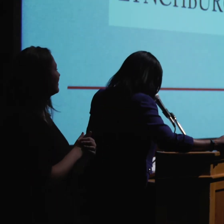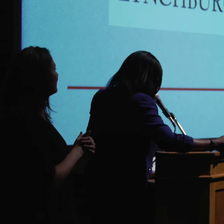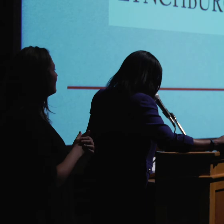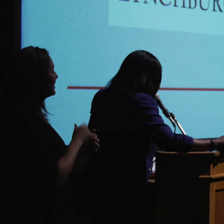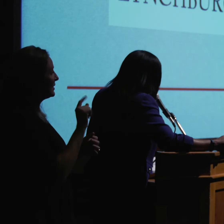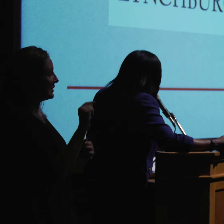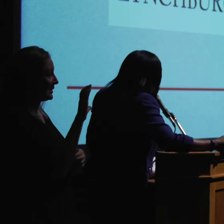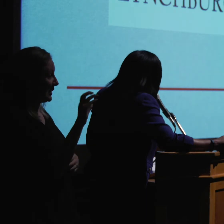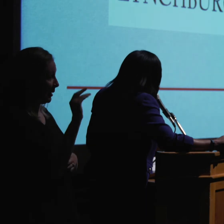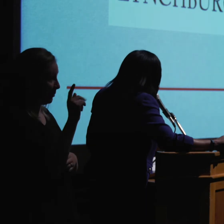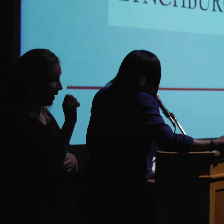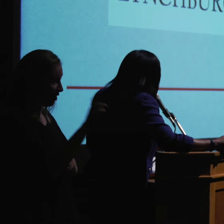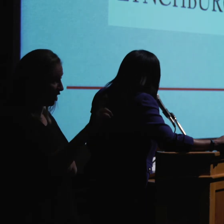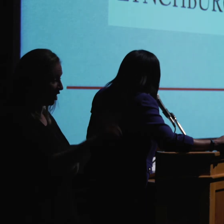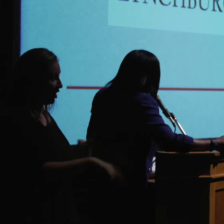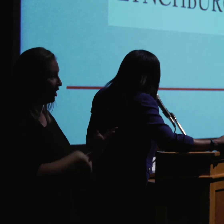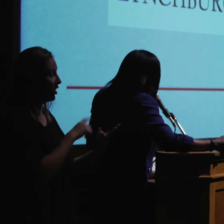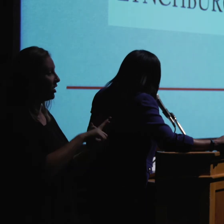Miller,